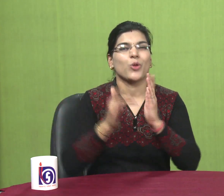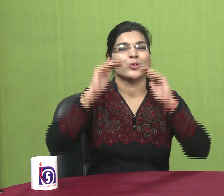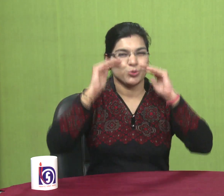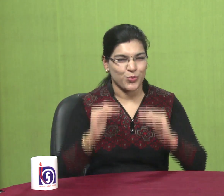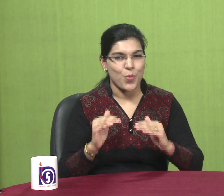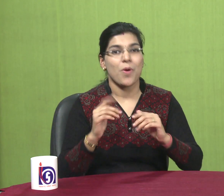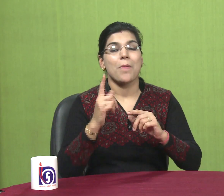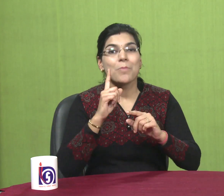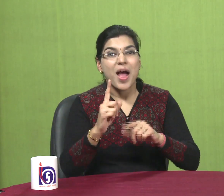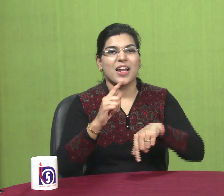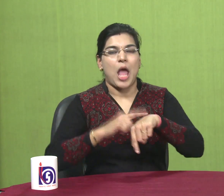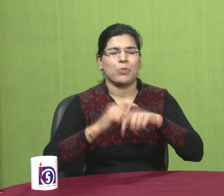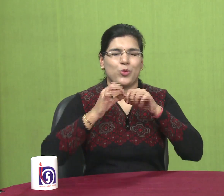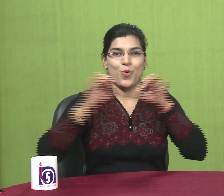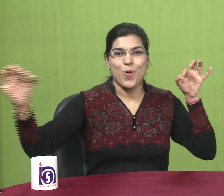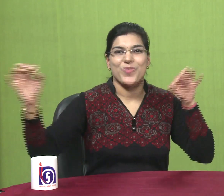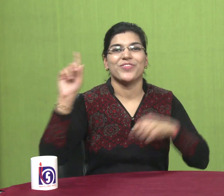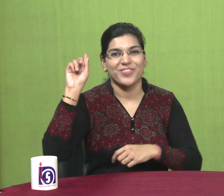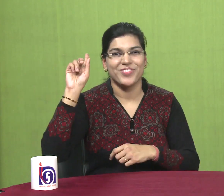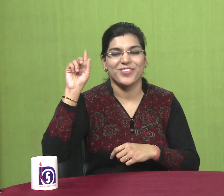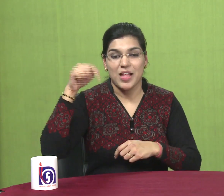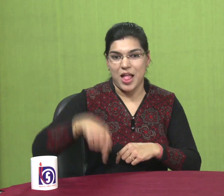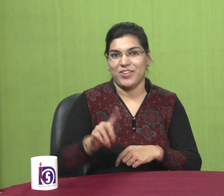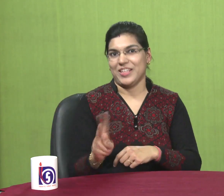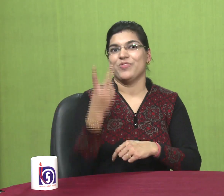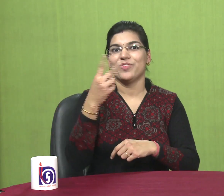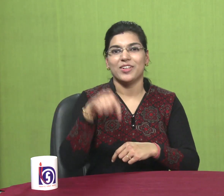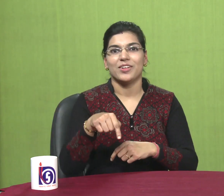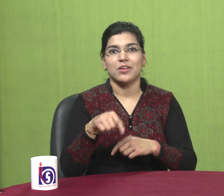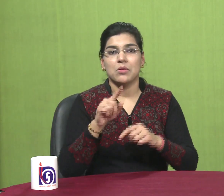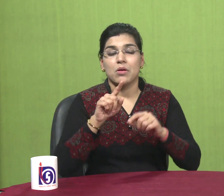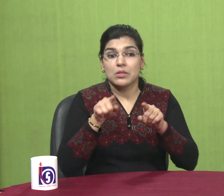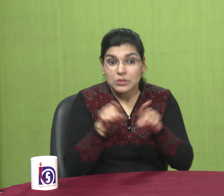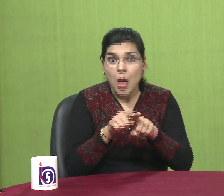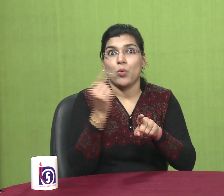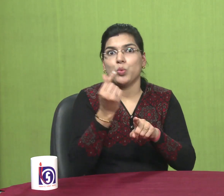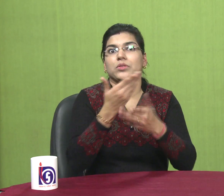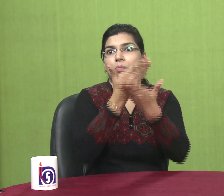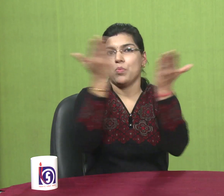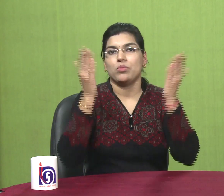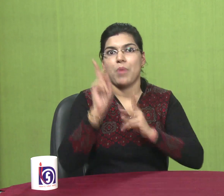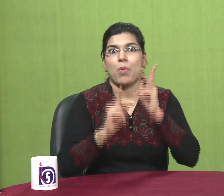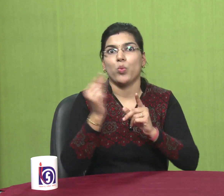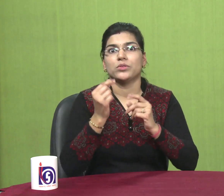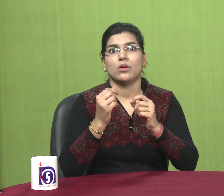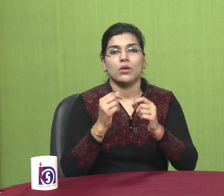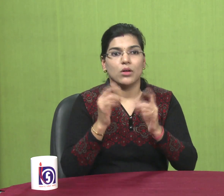Is the matter of few seconds, due to which we can send it in a minute.